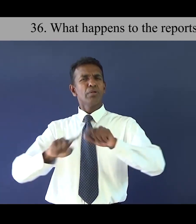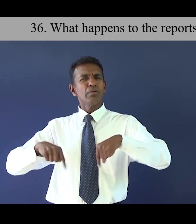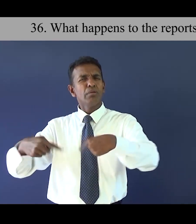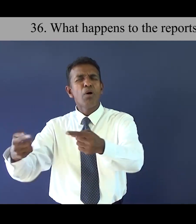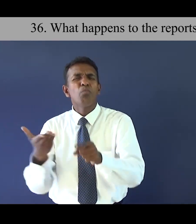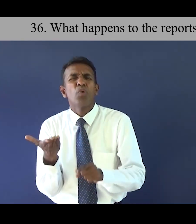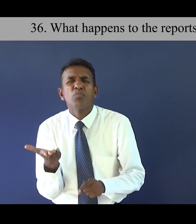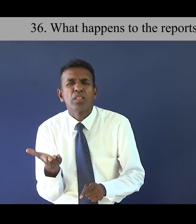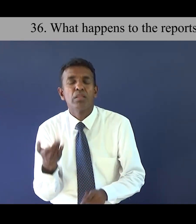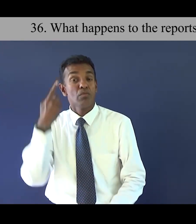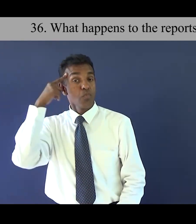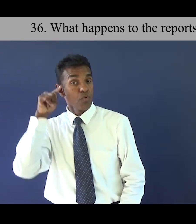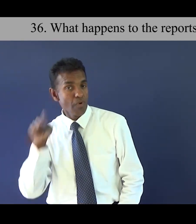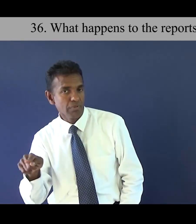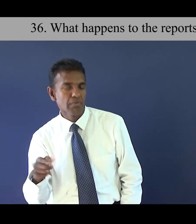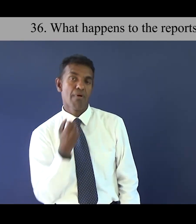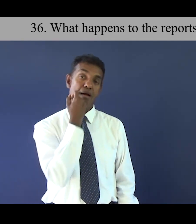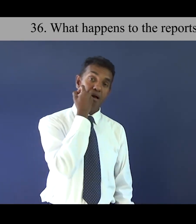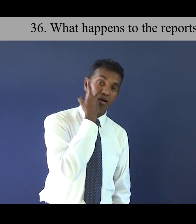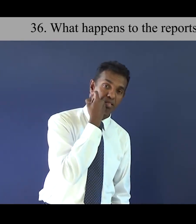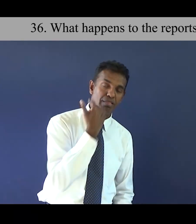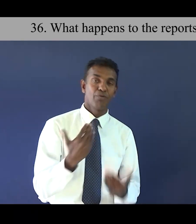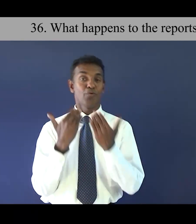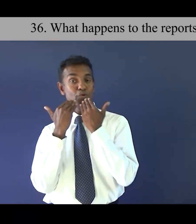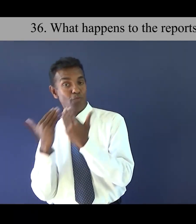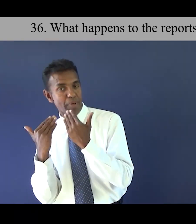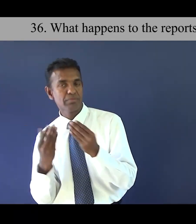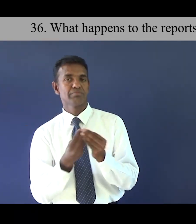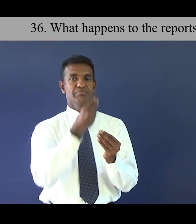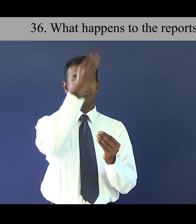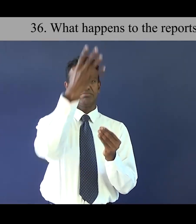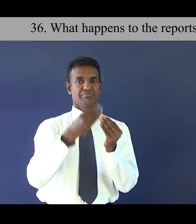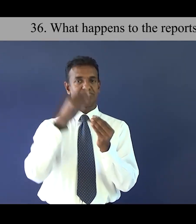can also ask for more information.